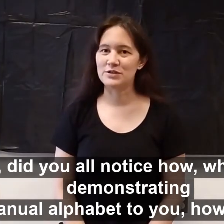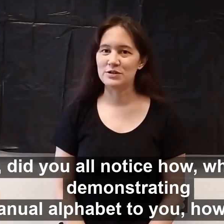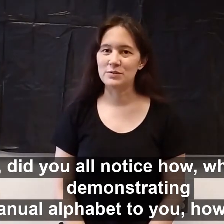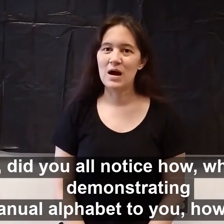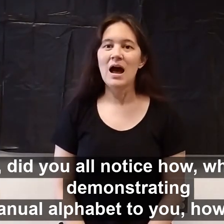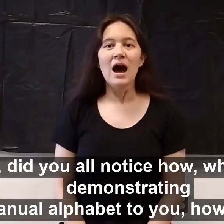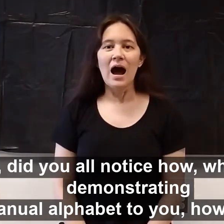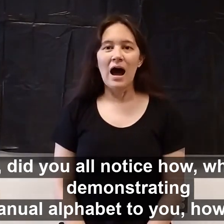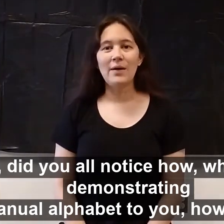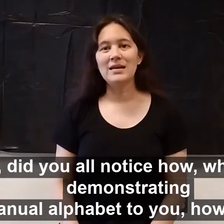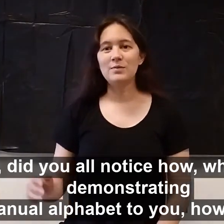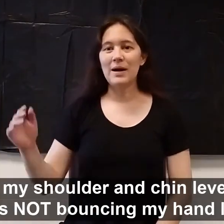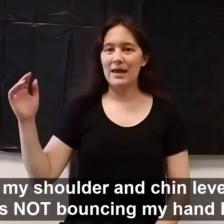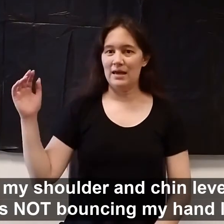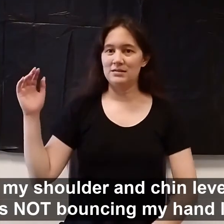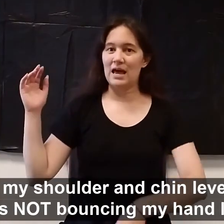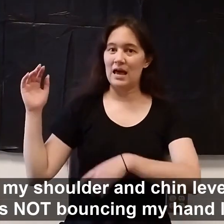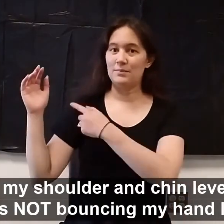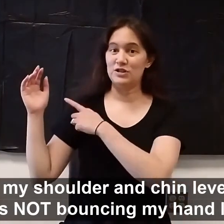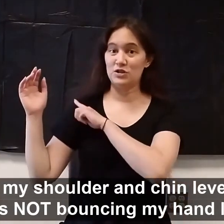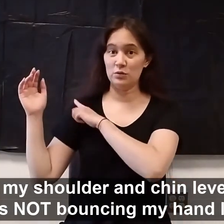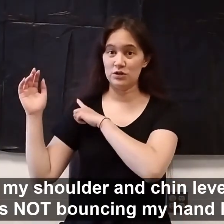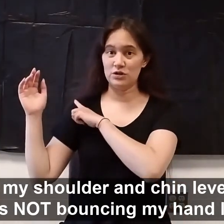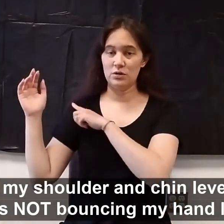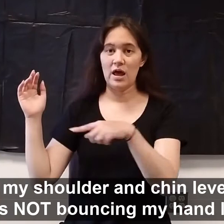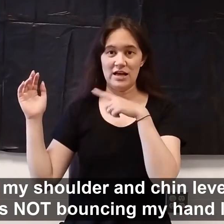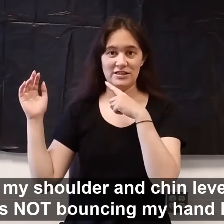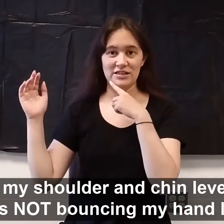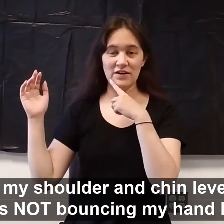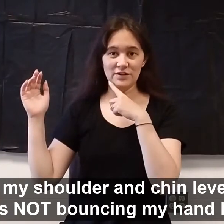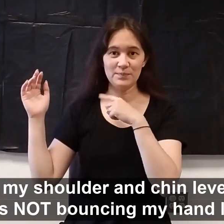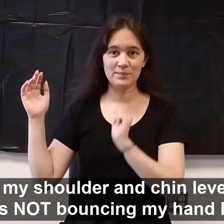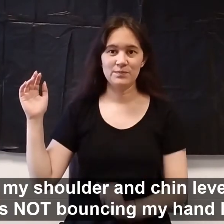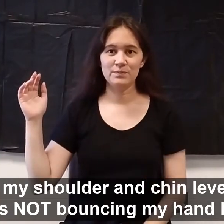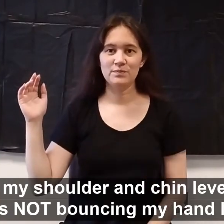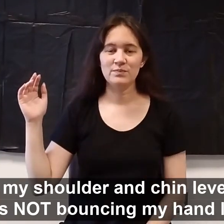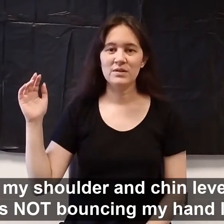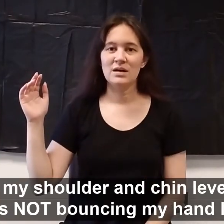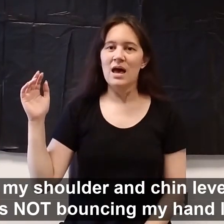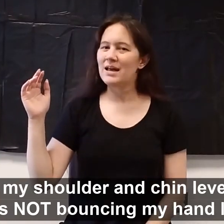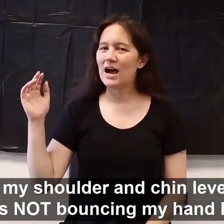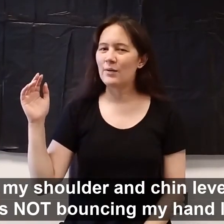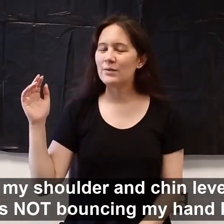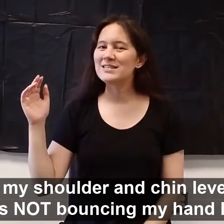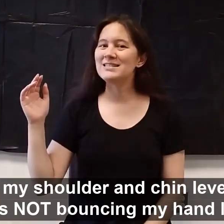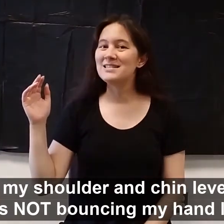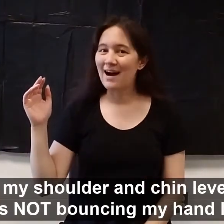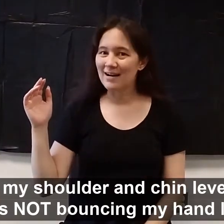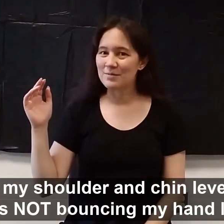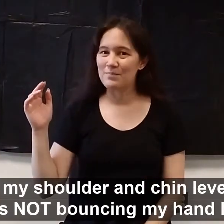you, how I kept my hand at my shoulder and chin level? And how I was not